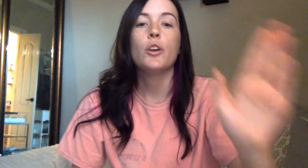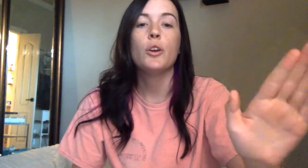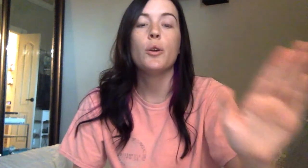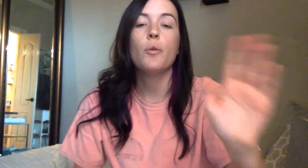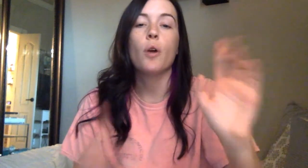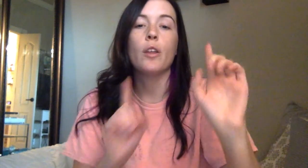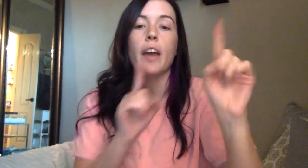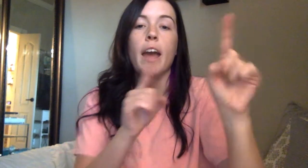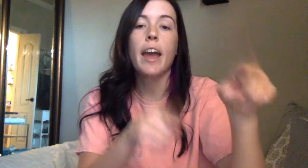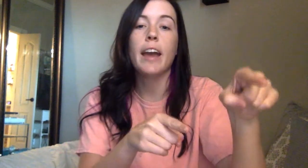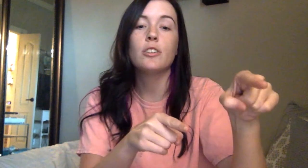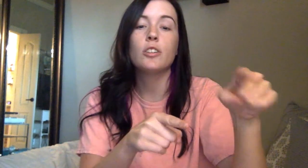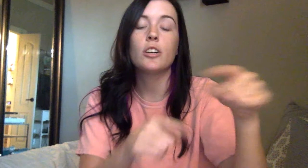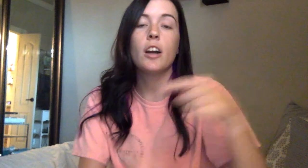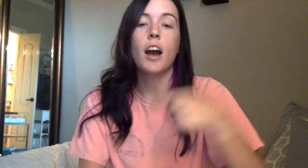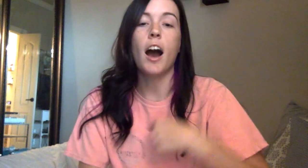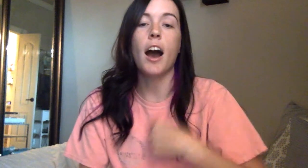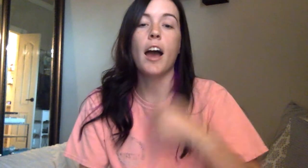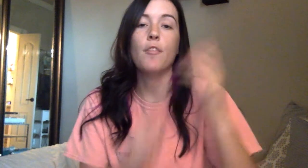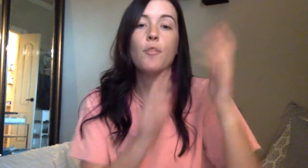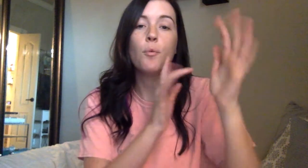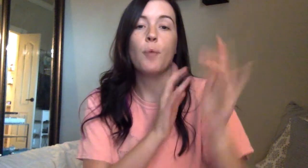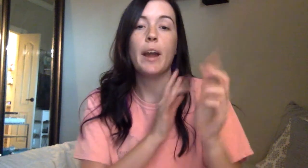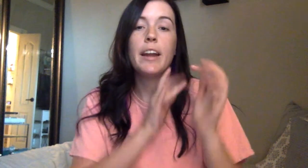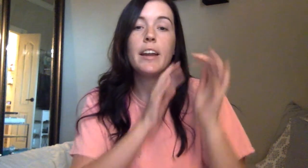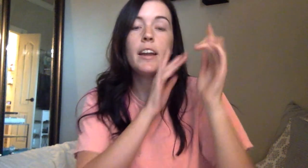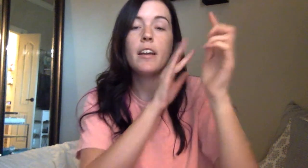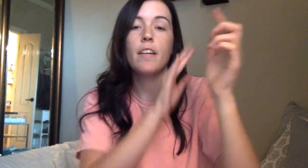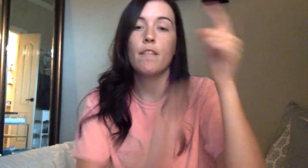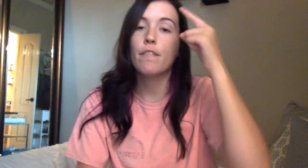You are the answer I've waited